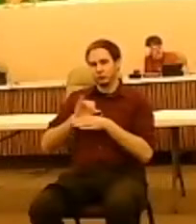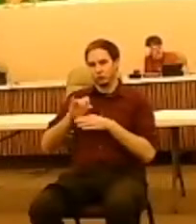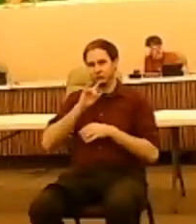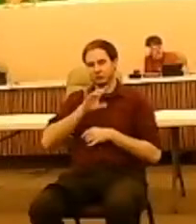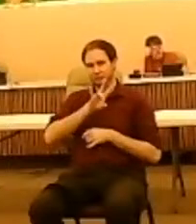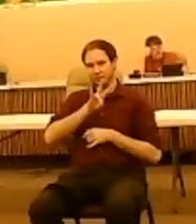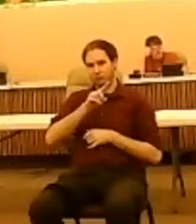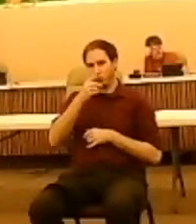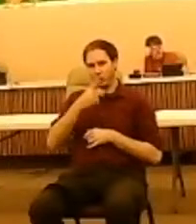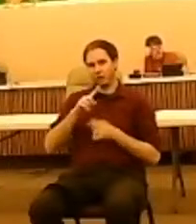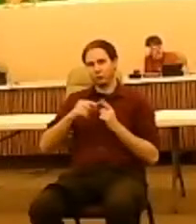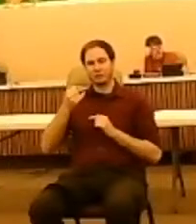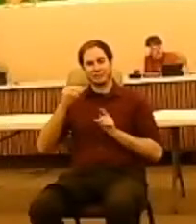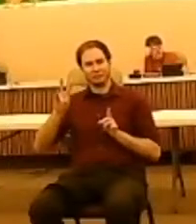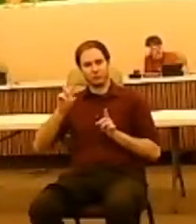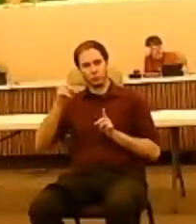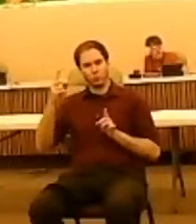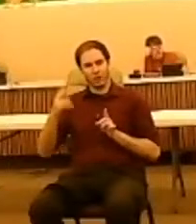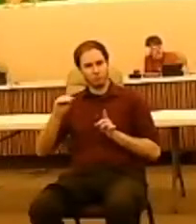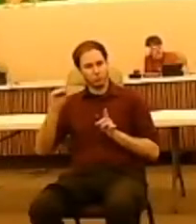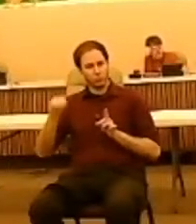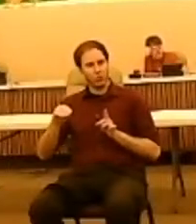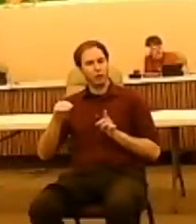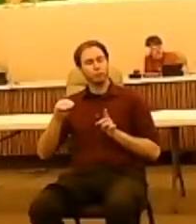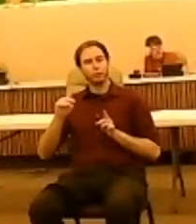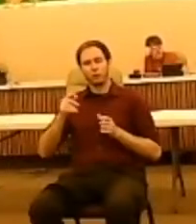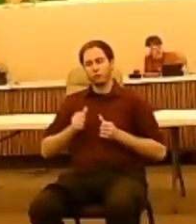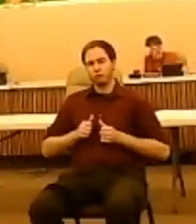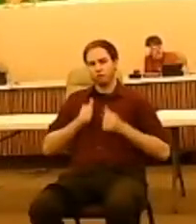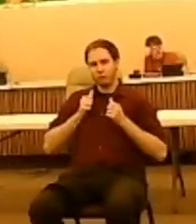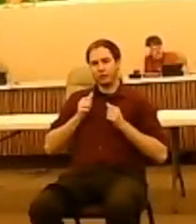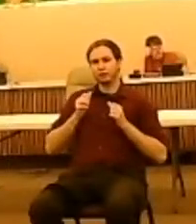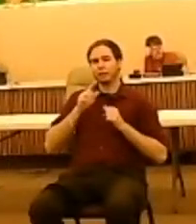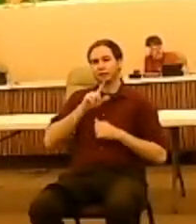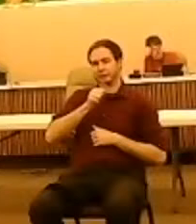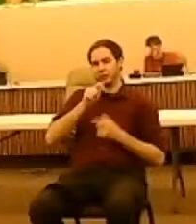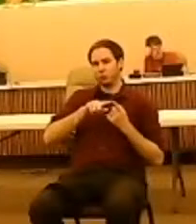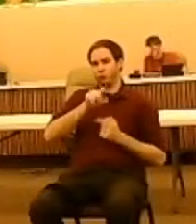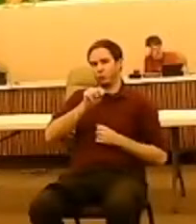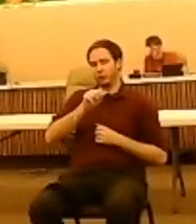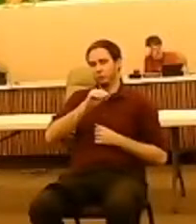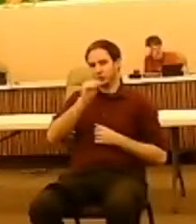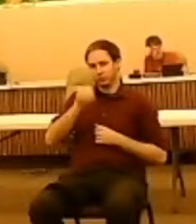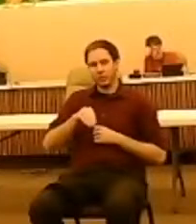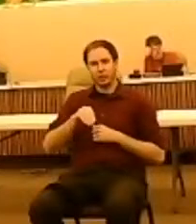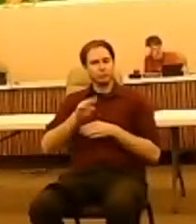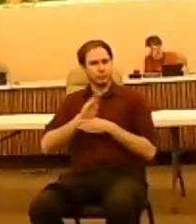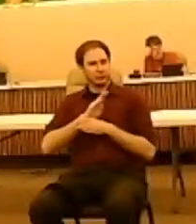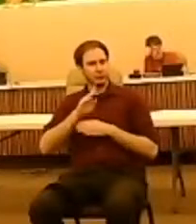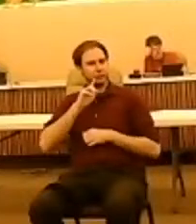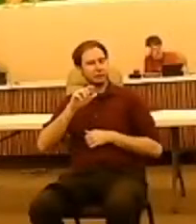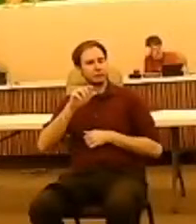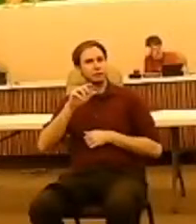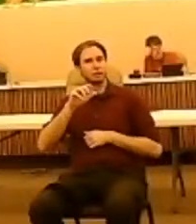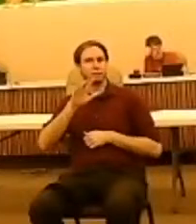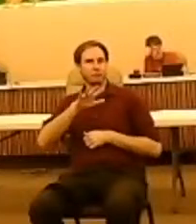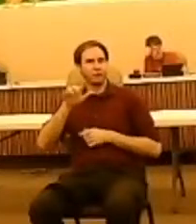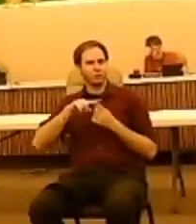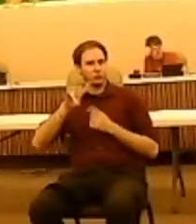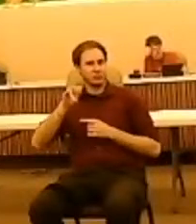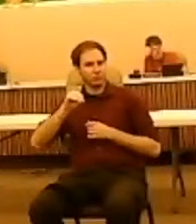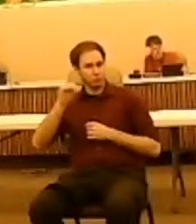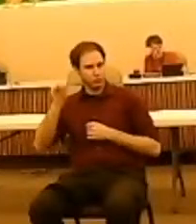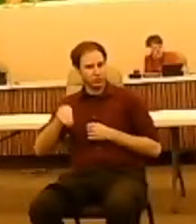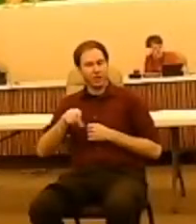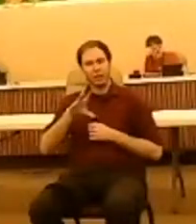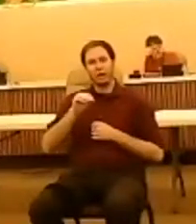to 17.5%. Residential is between 10 and 20%. Commercial is between 55 and 70%,